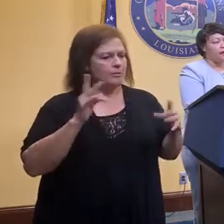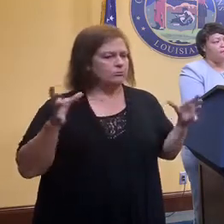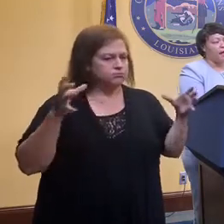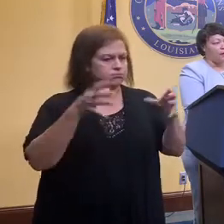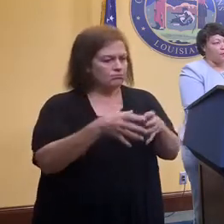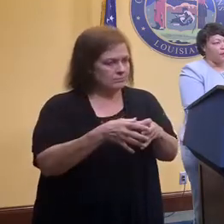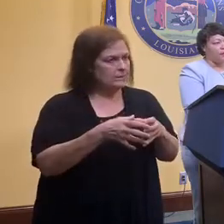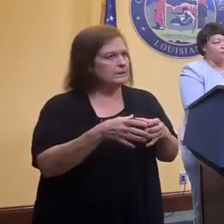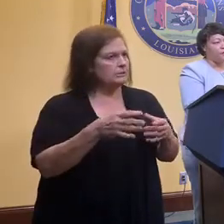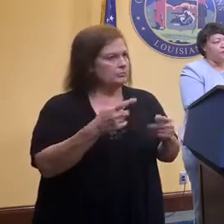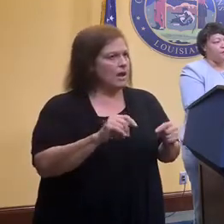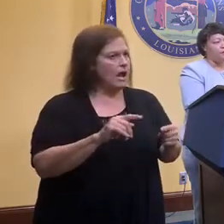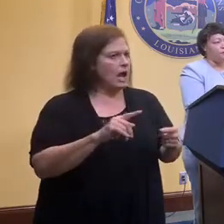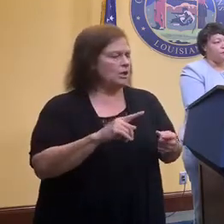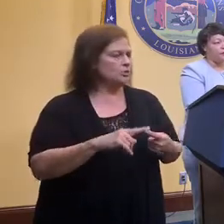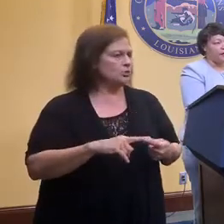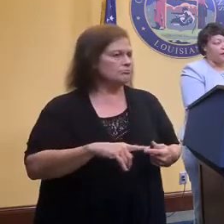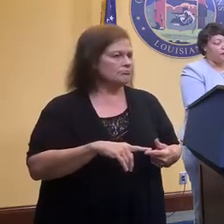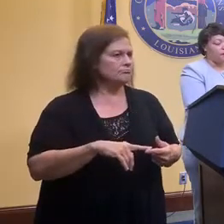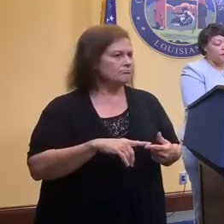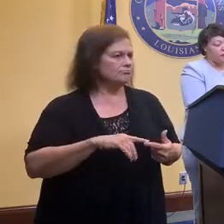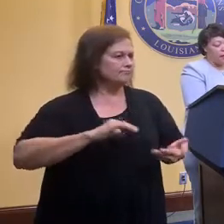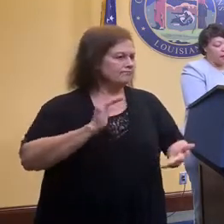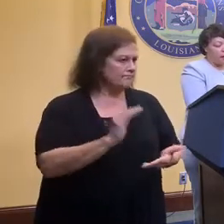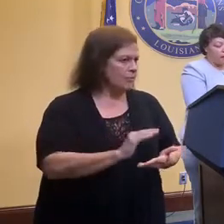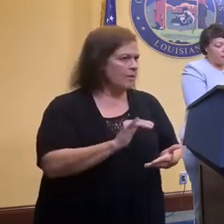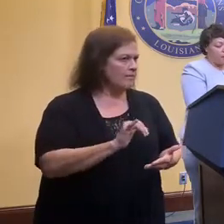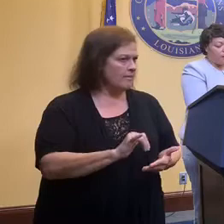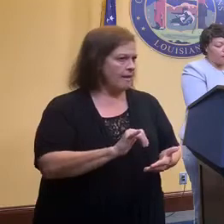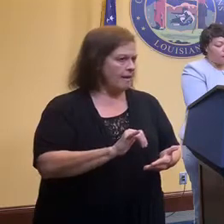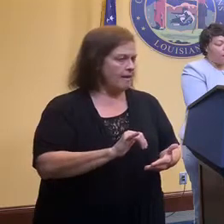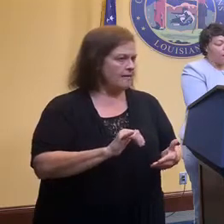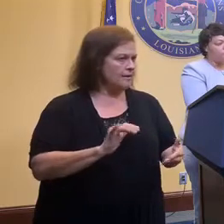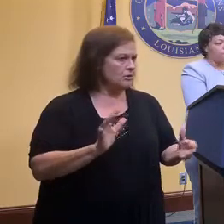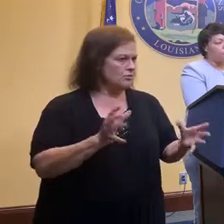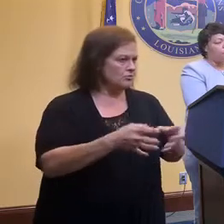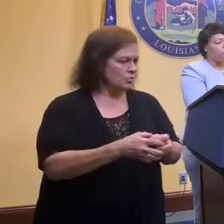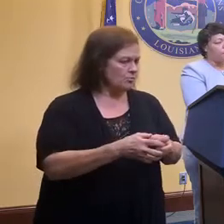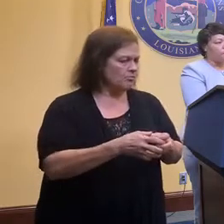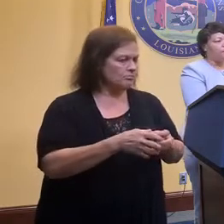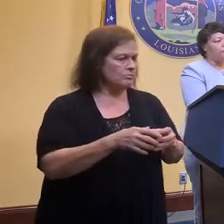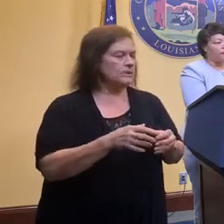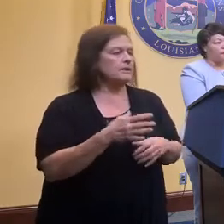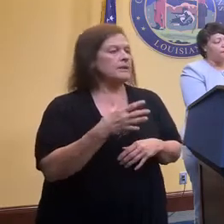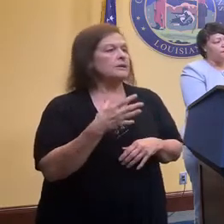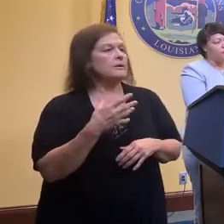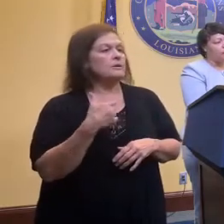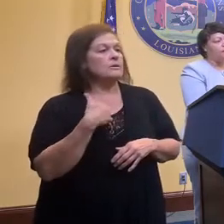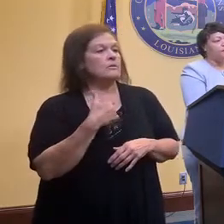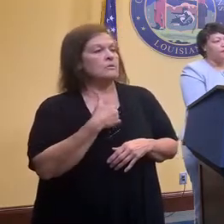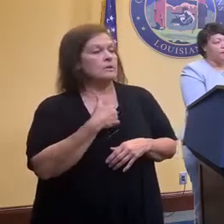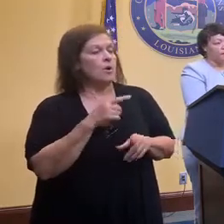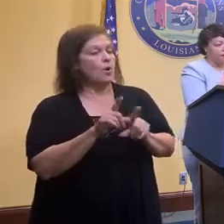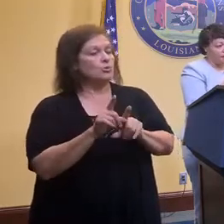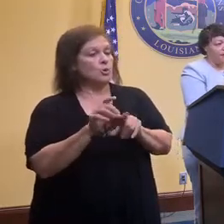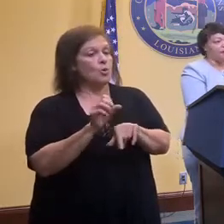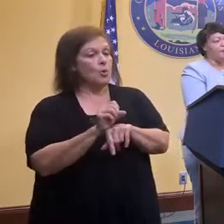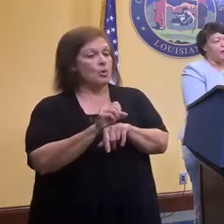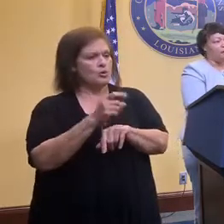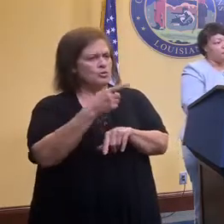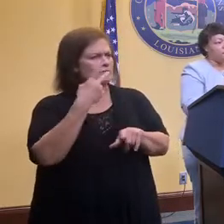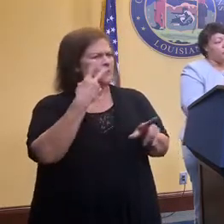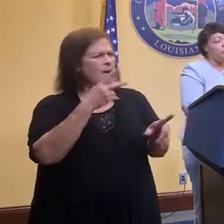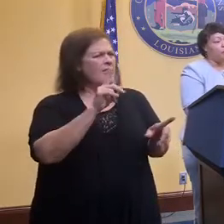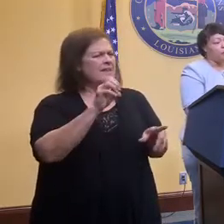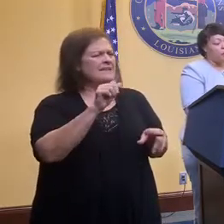the amount of individuals there. We are also working with, and you saw one of the deans kind of came